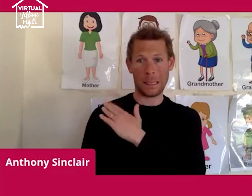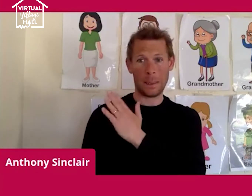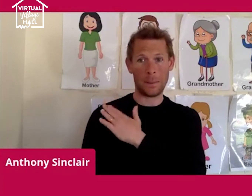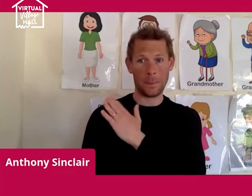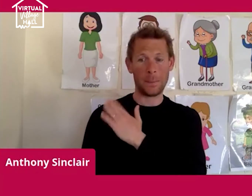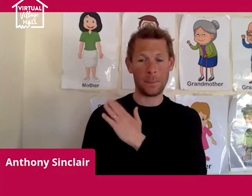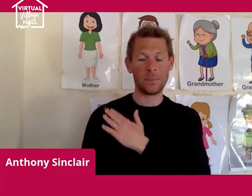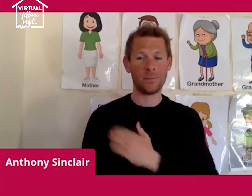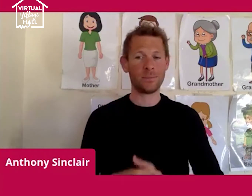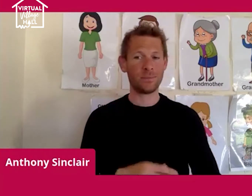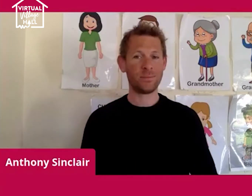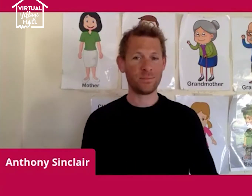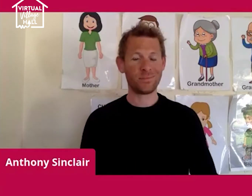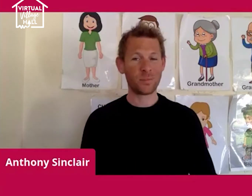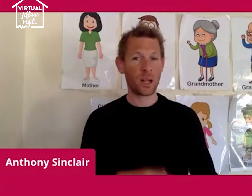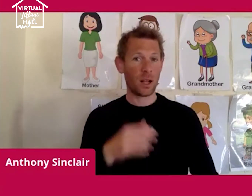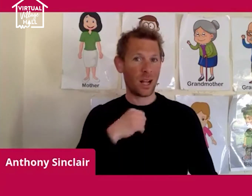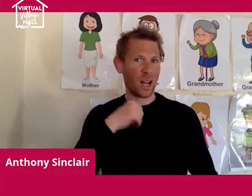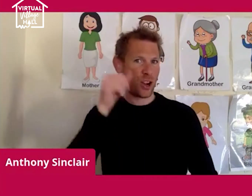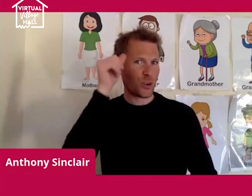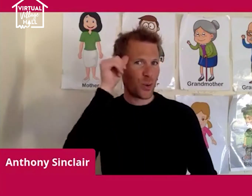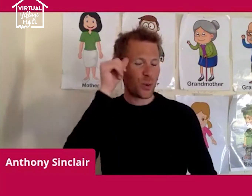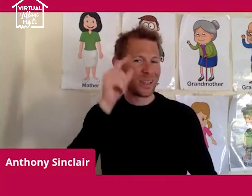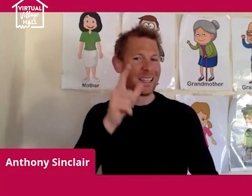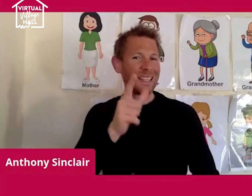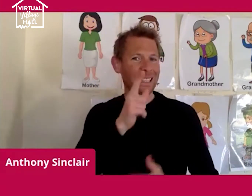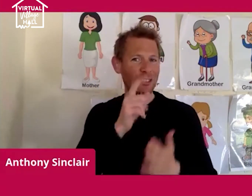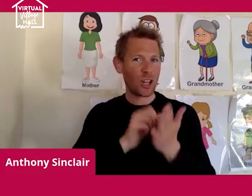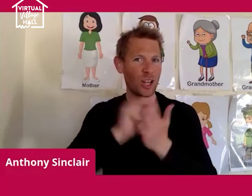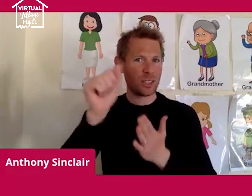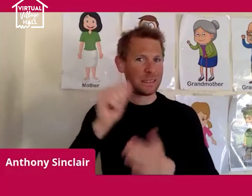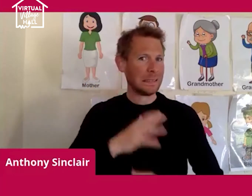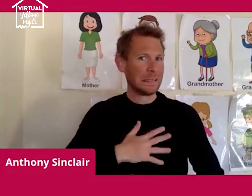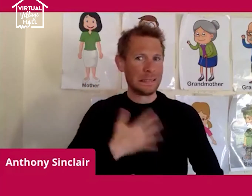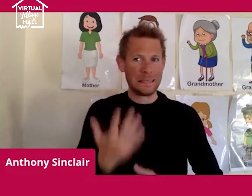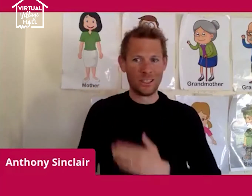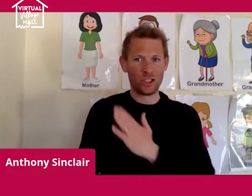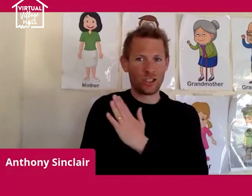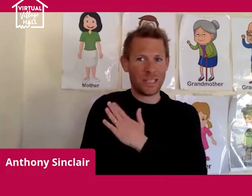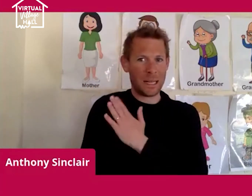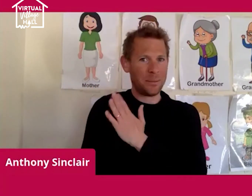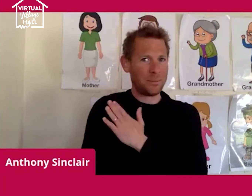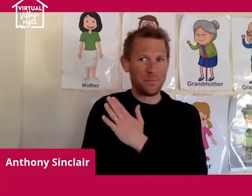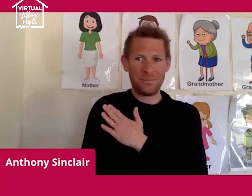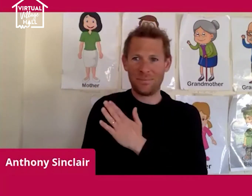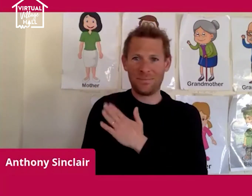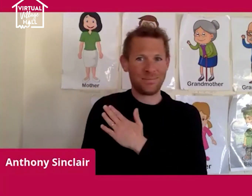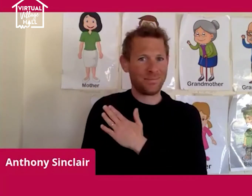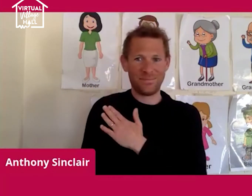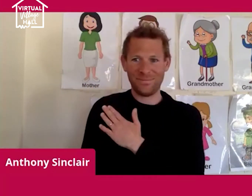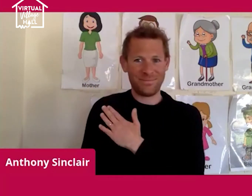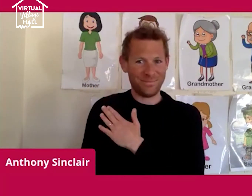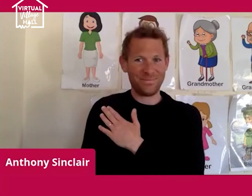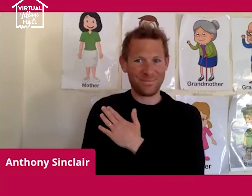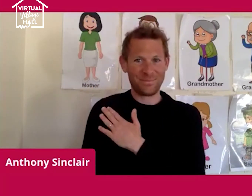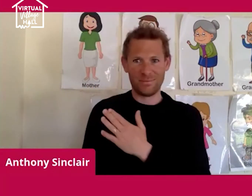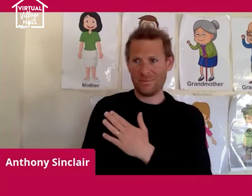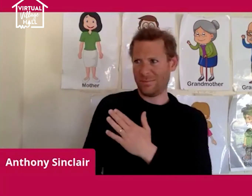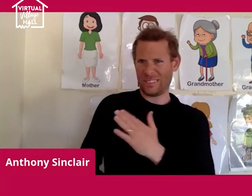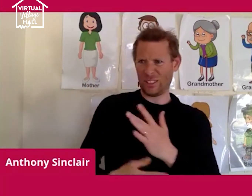get their attention by shouting their name, a small tap on the shoulder is appropriate. Now, I know here in culture, you wouldn't necessarily want to